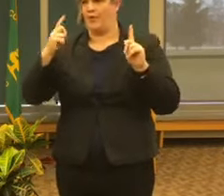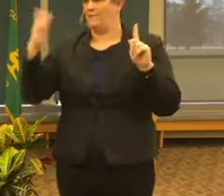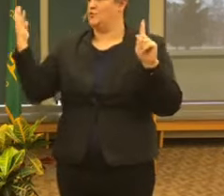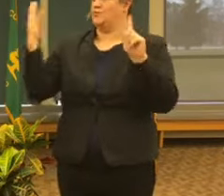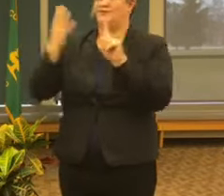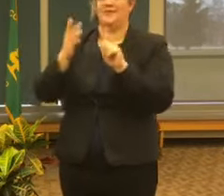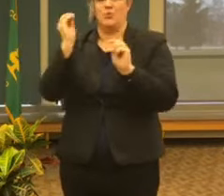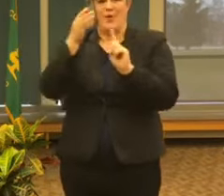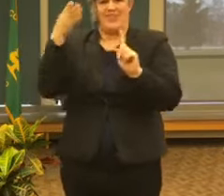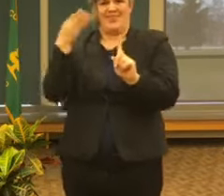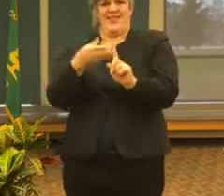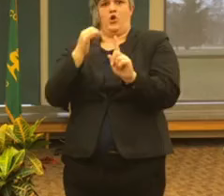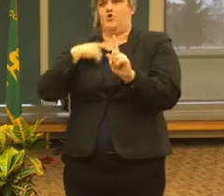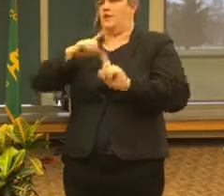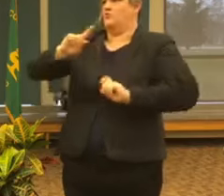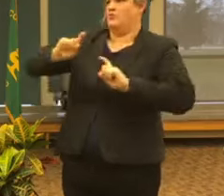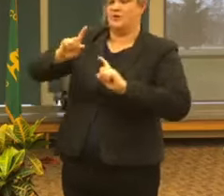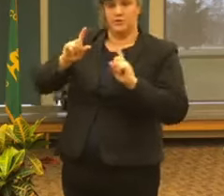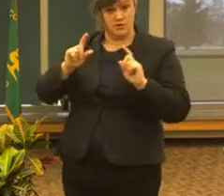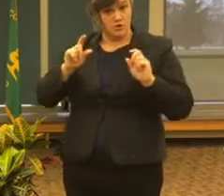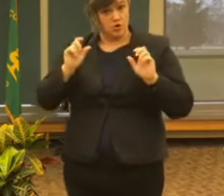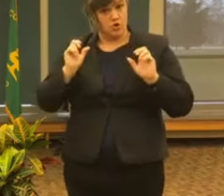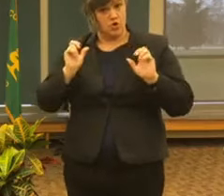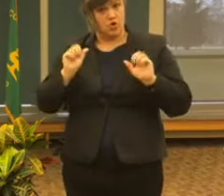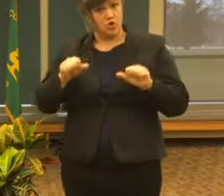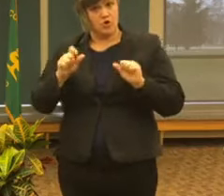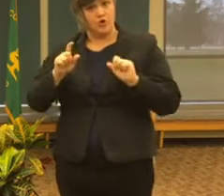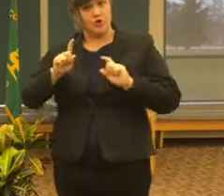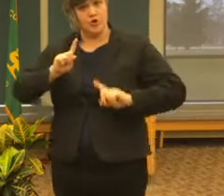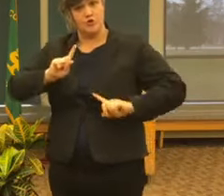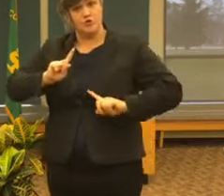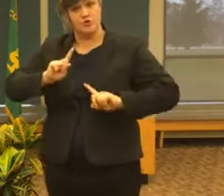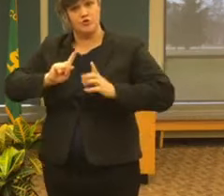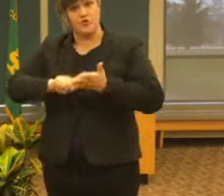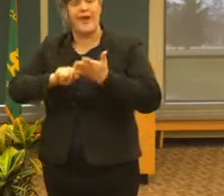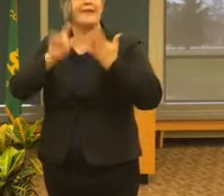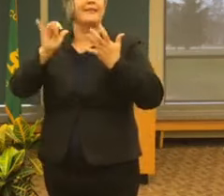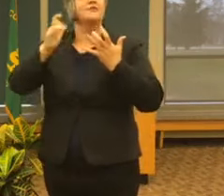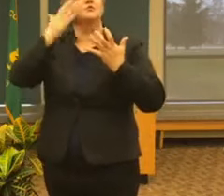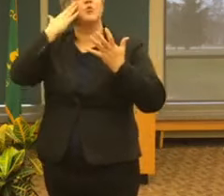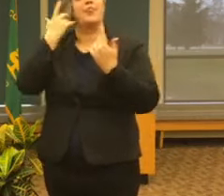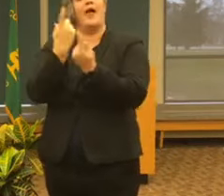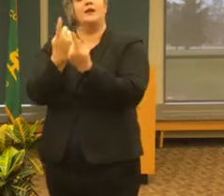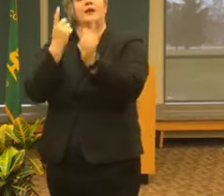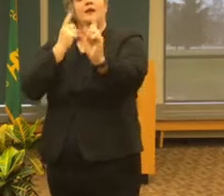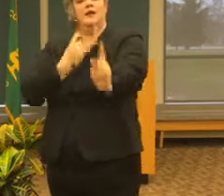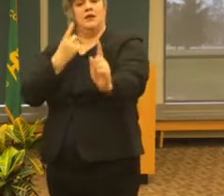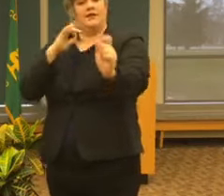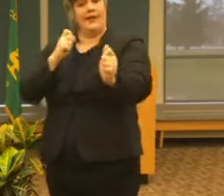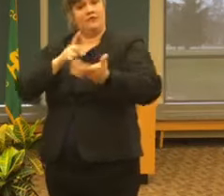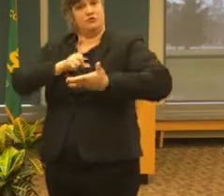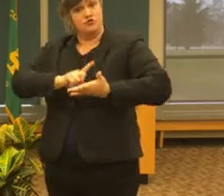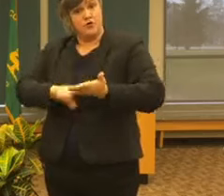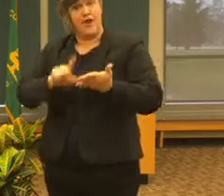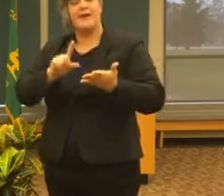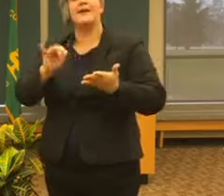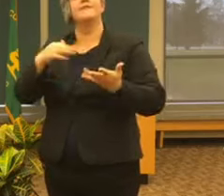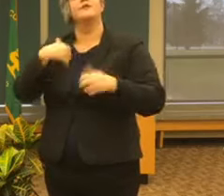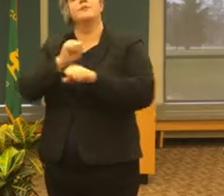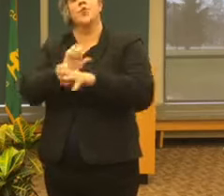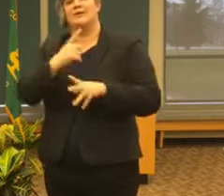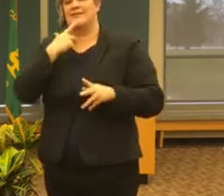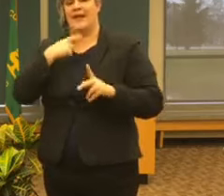greeting you. Is it something that could be checked since we're doing this social distancing from a distance with an employee saying, this is